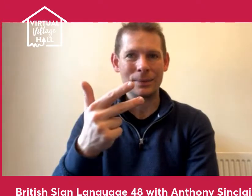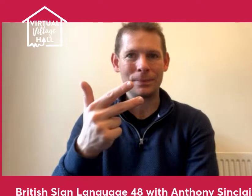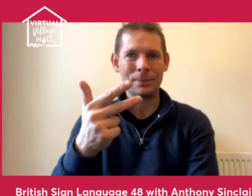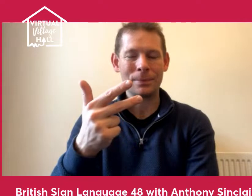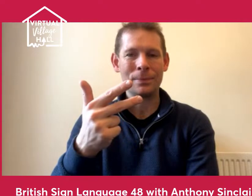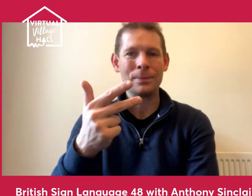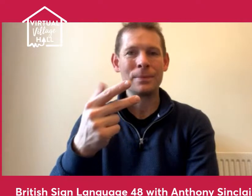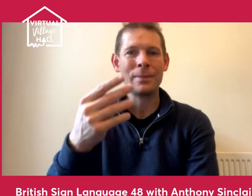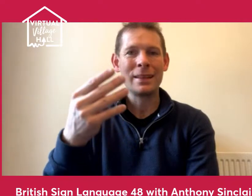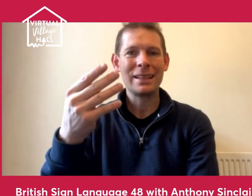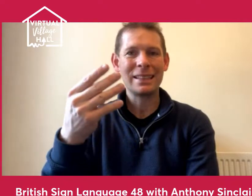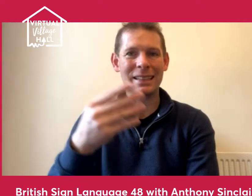18,